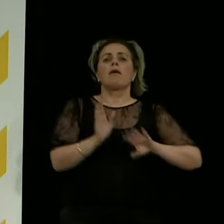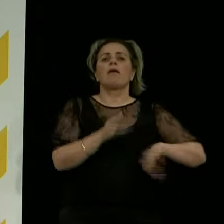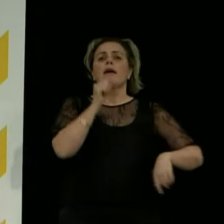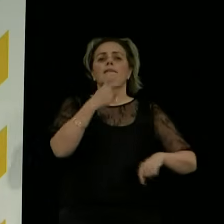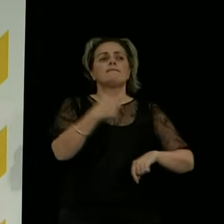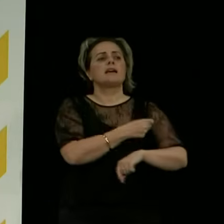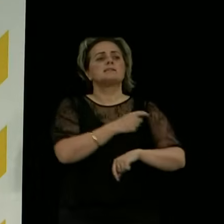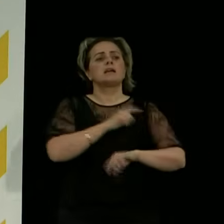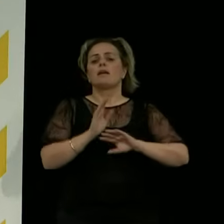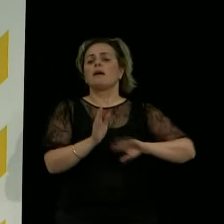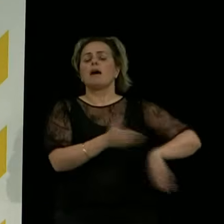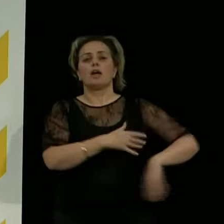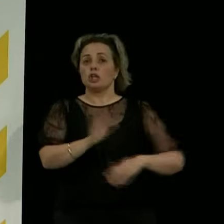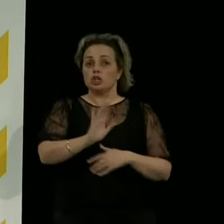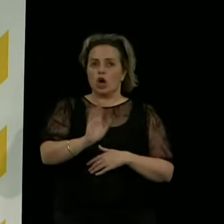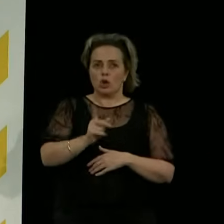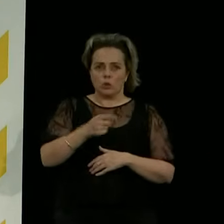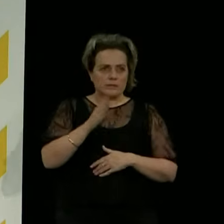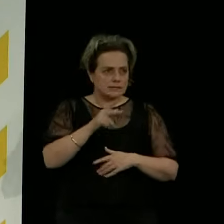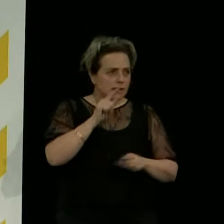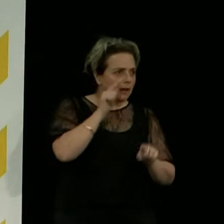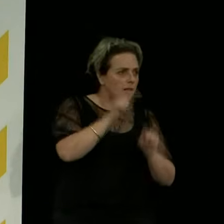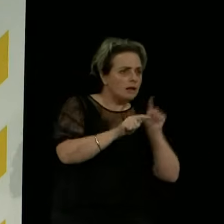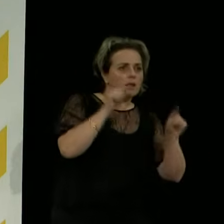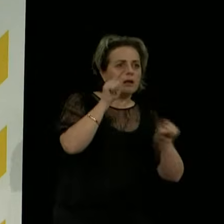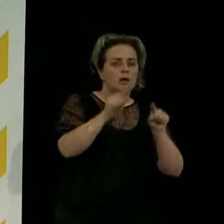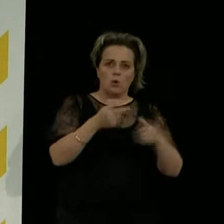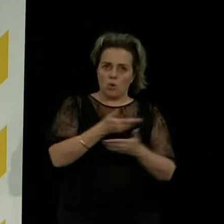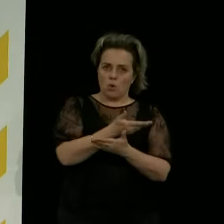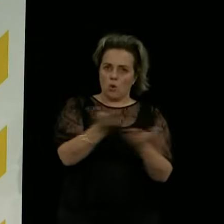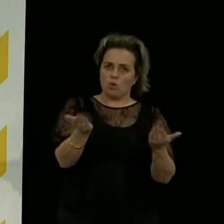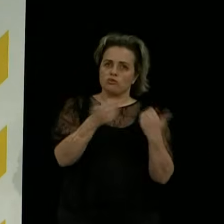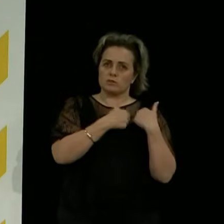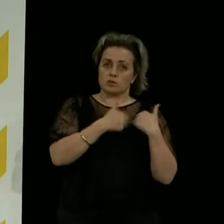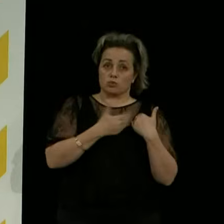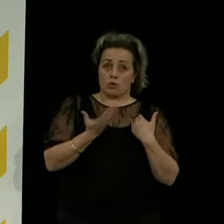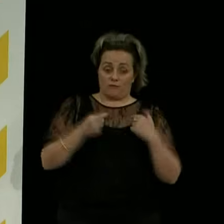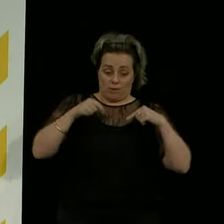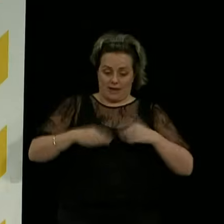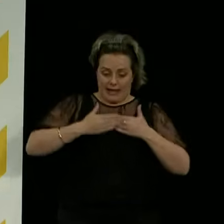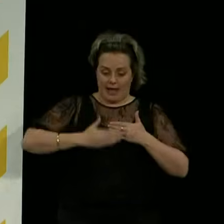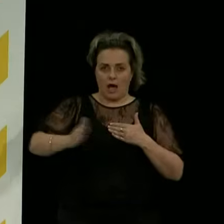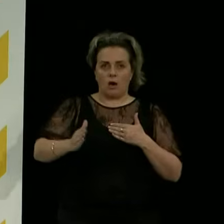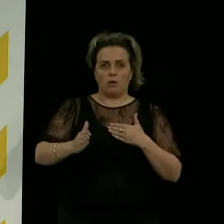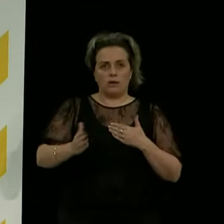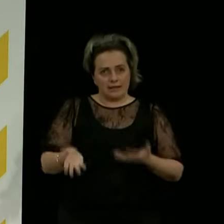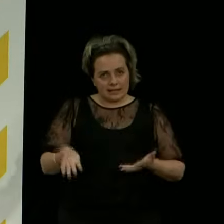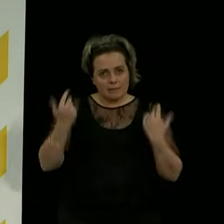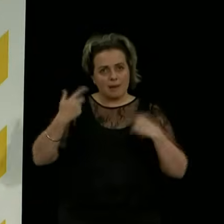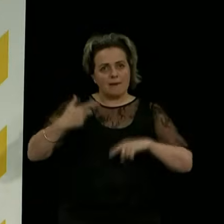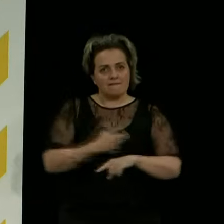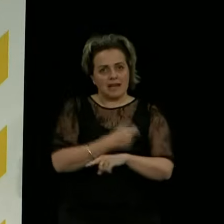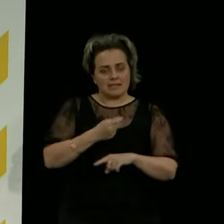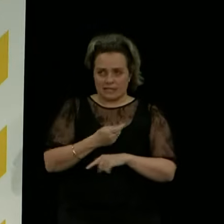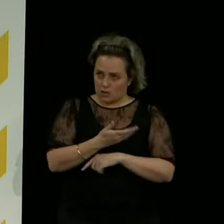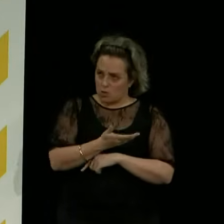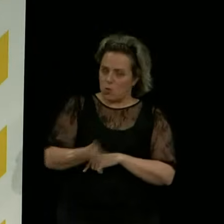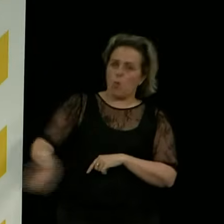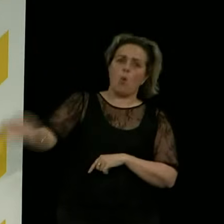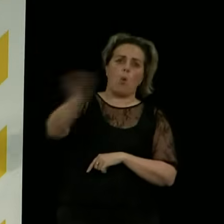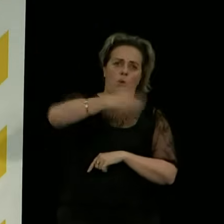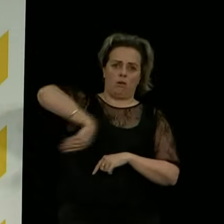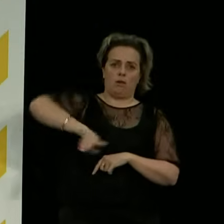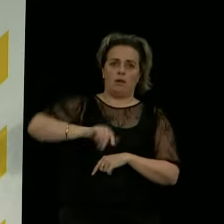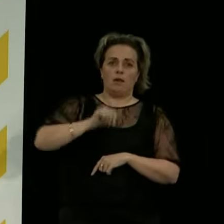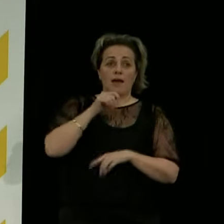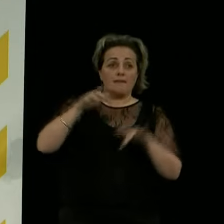vaccinated. Not at all. That remains everyone's job from now. Keep vaccinating everyone. To anyone who